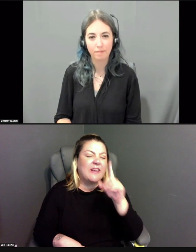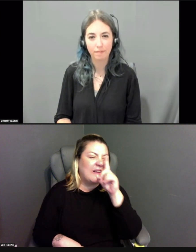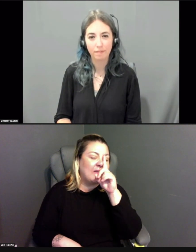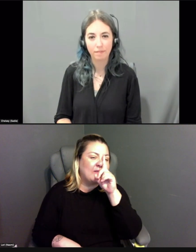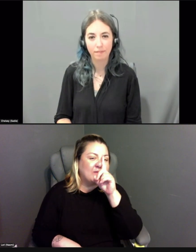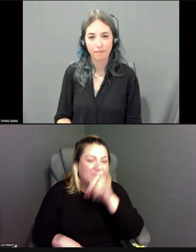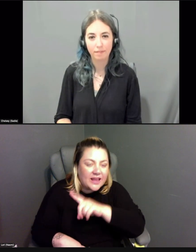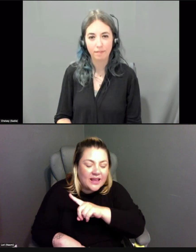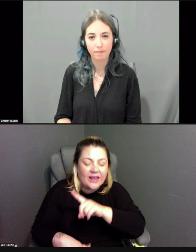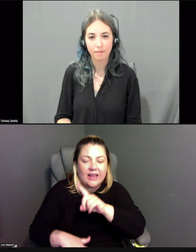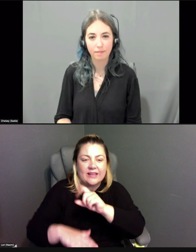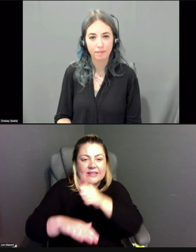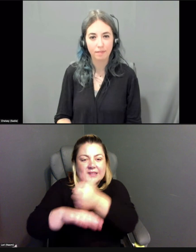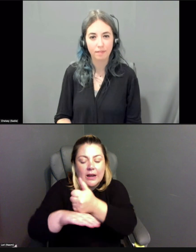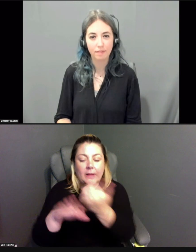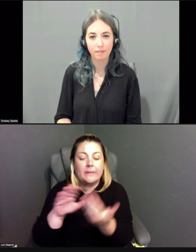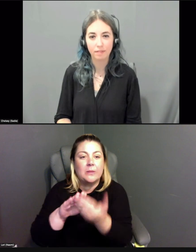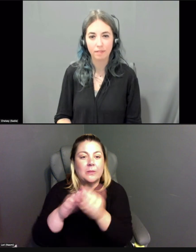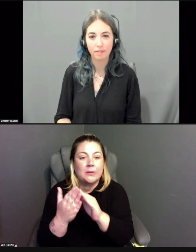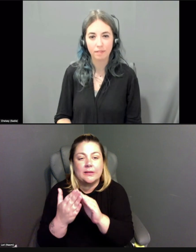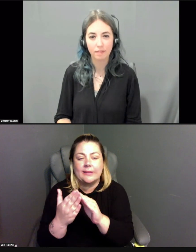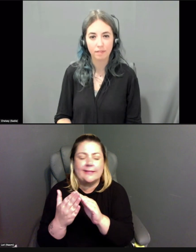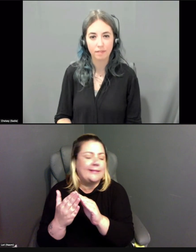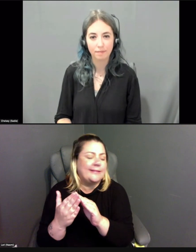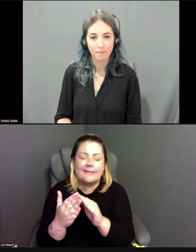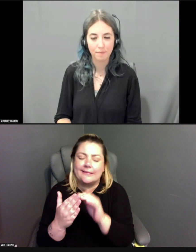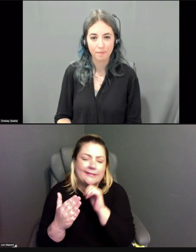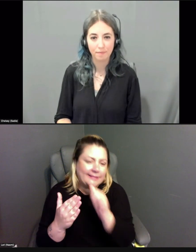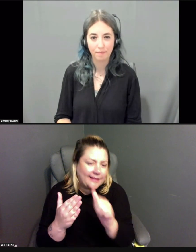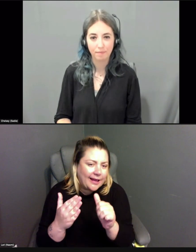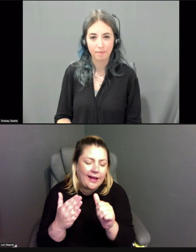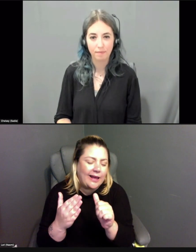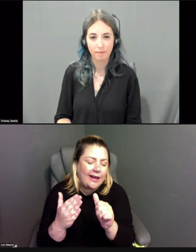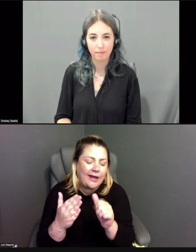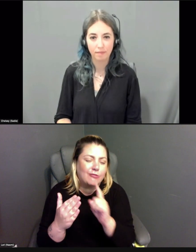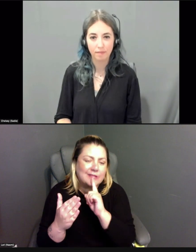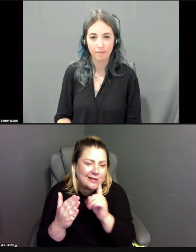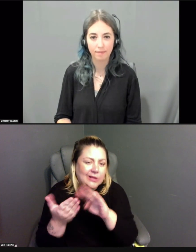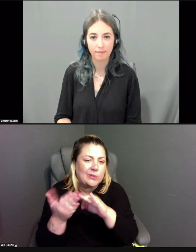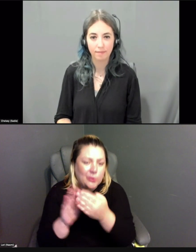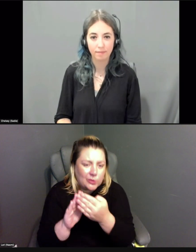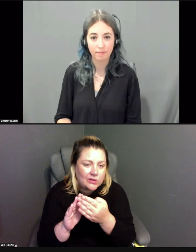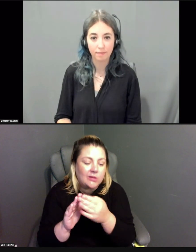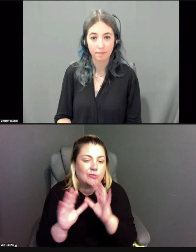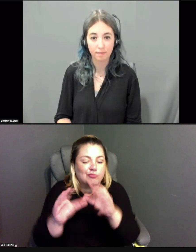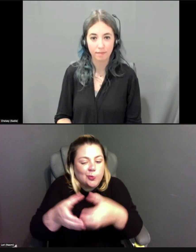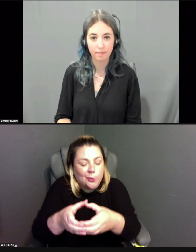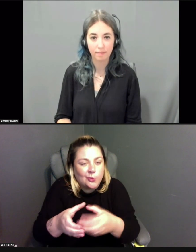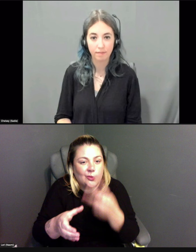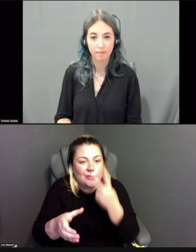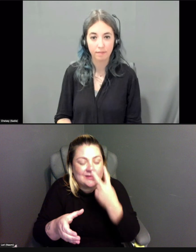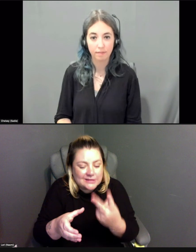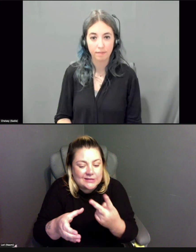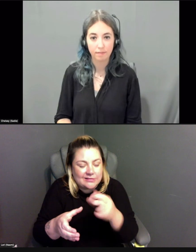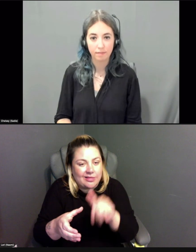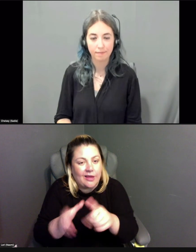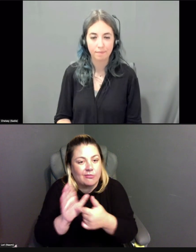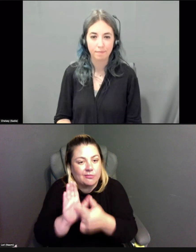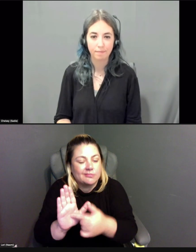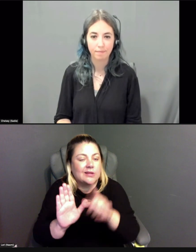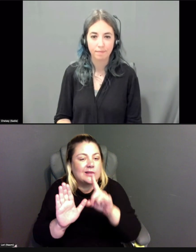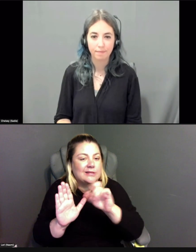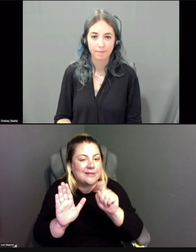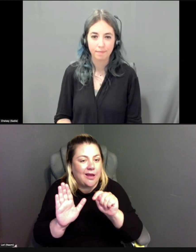like not actually community-driven community that you find within diet culture. And I think that what happens